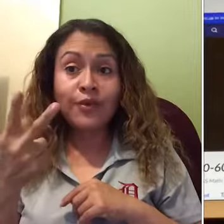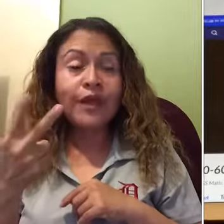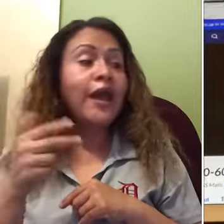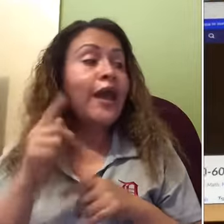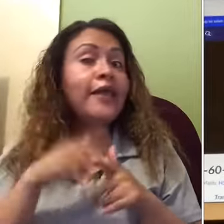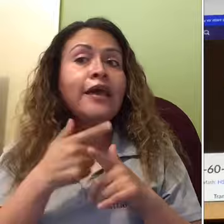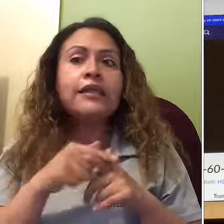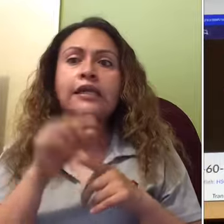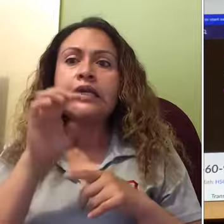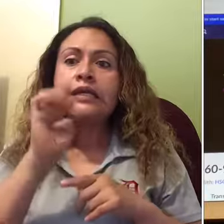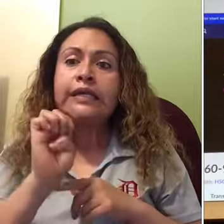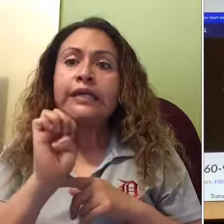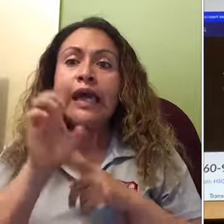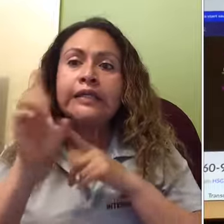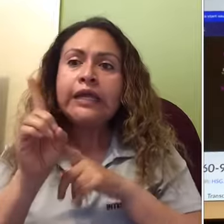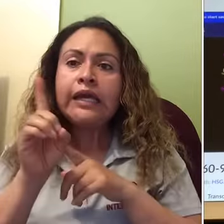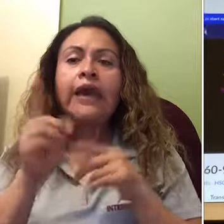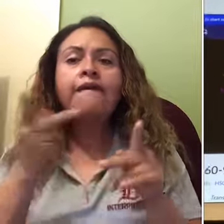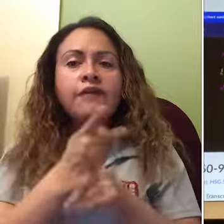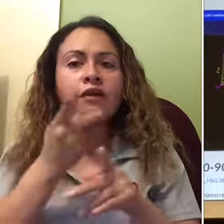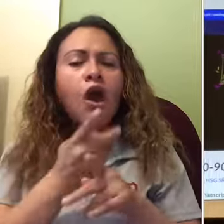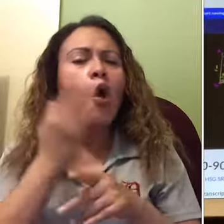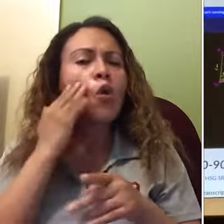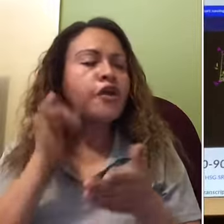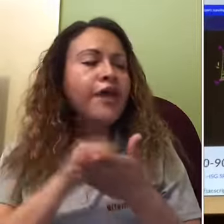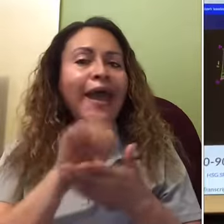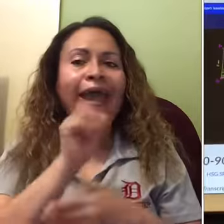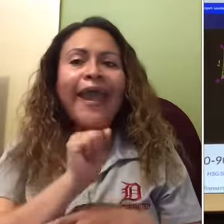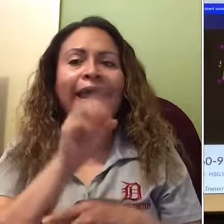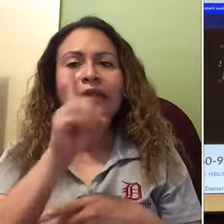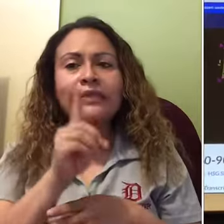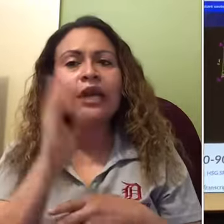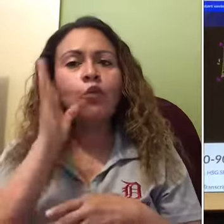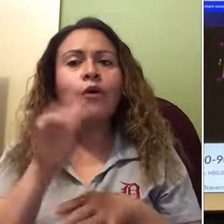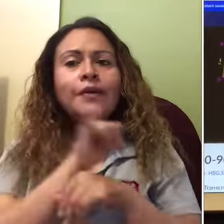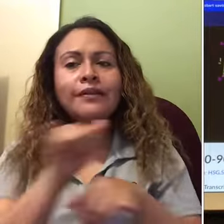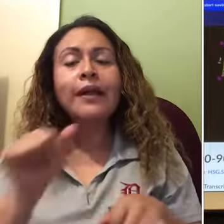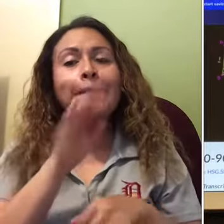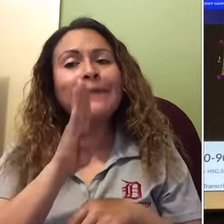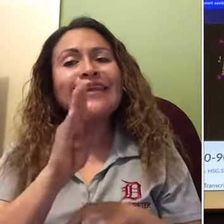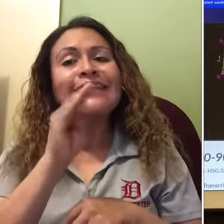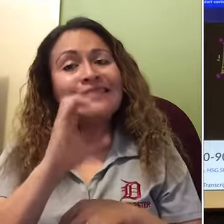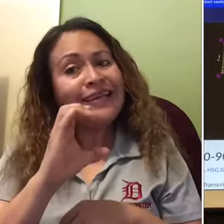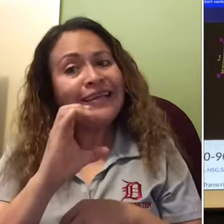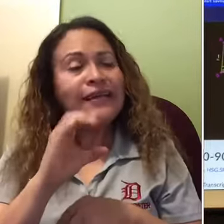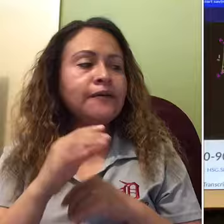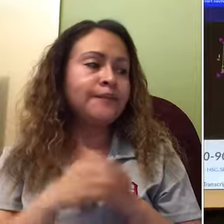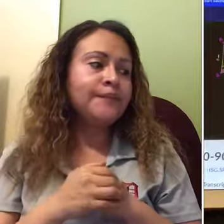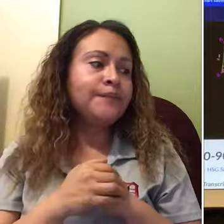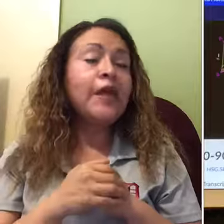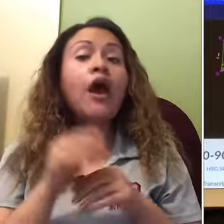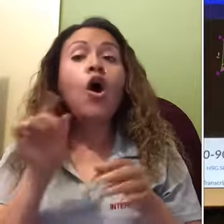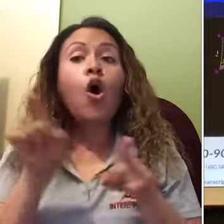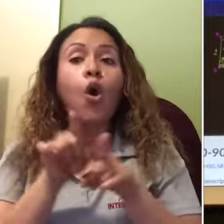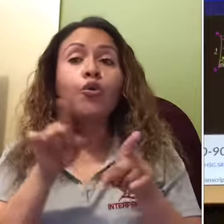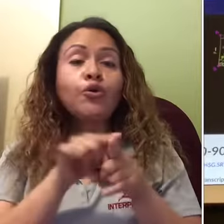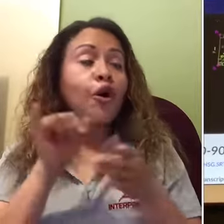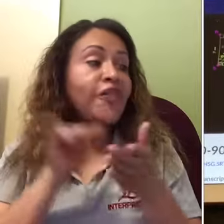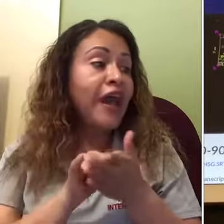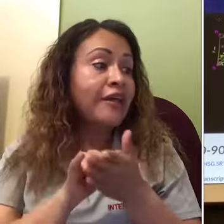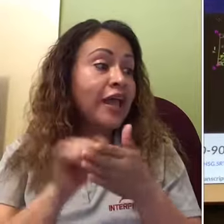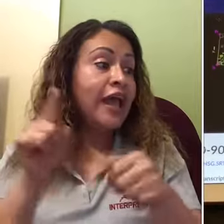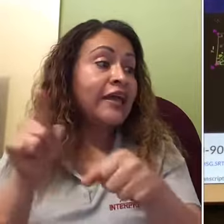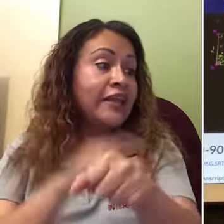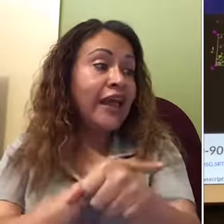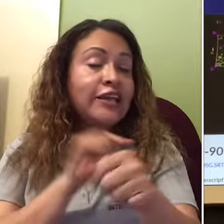ED is. And we can do that because we know that AD is going to be the same thing as BC. We know that this entire length, because